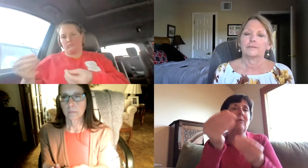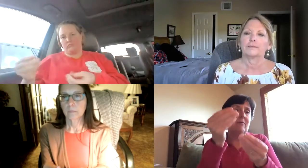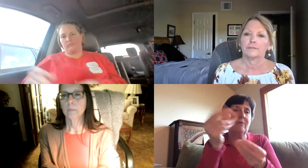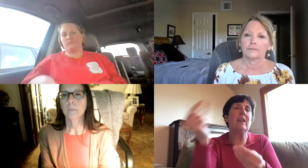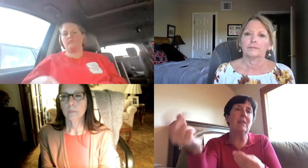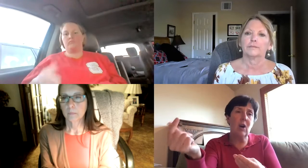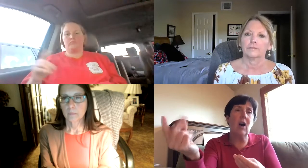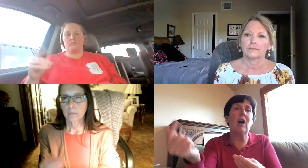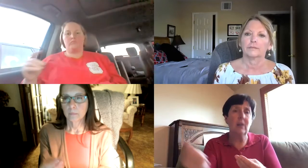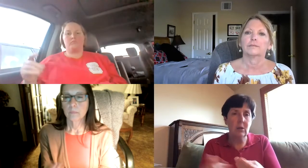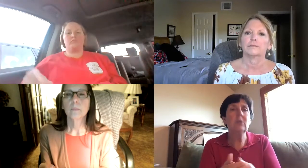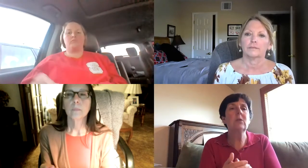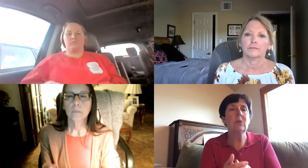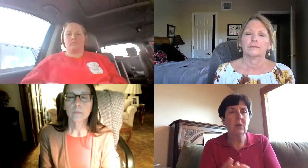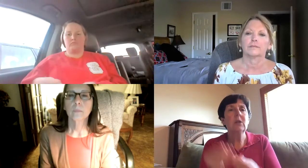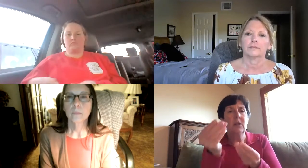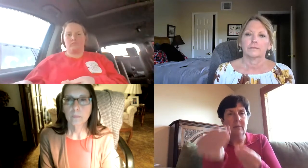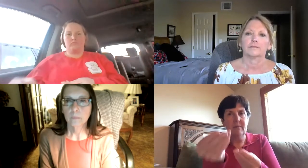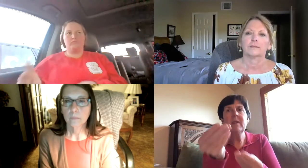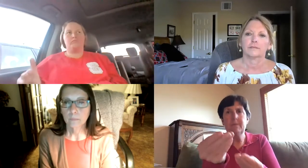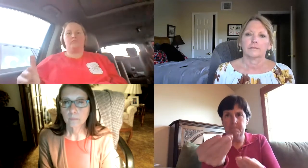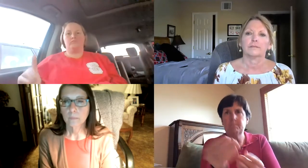cat. Feed the dog.